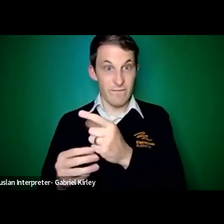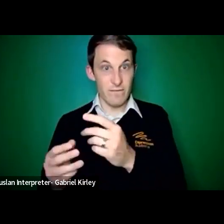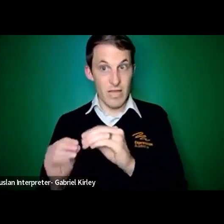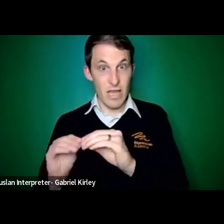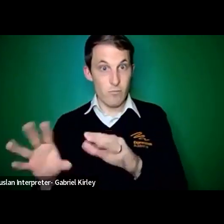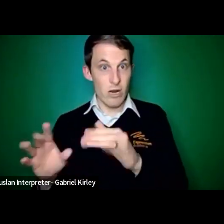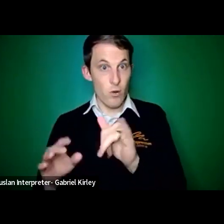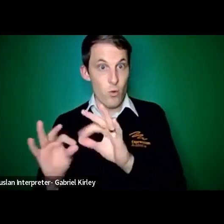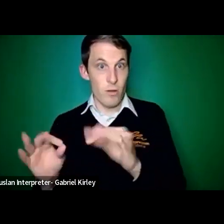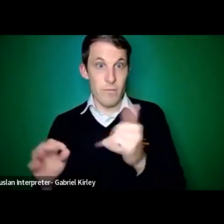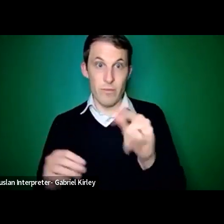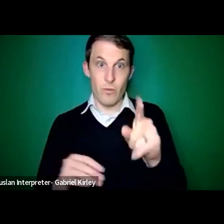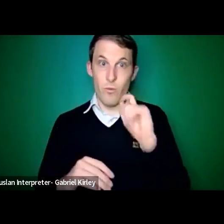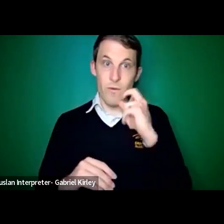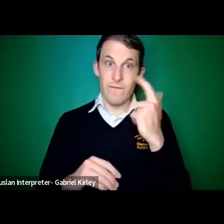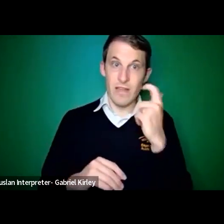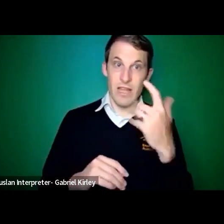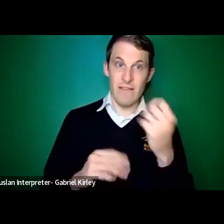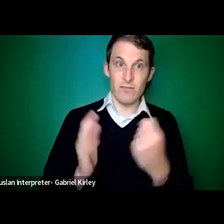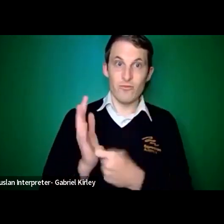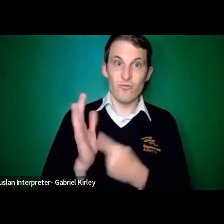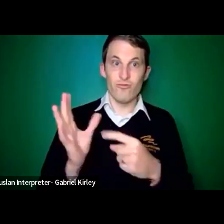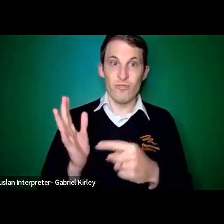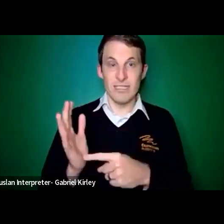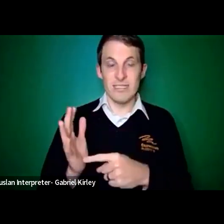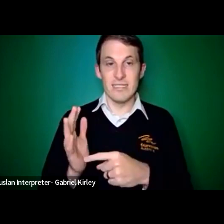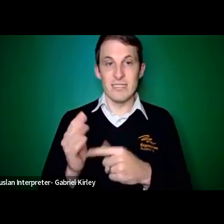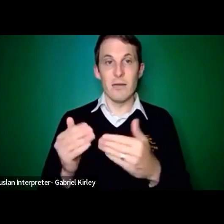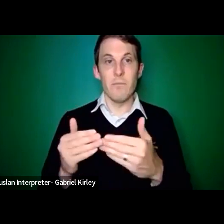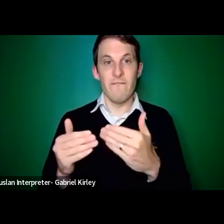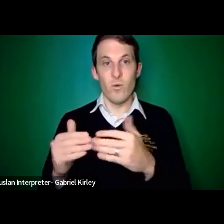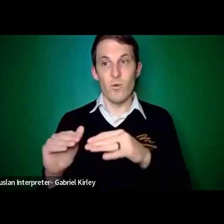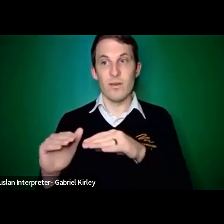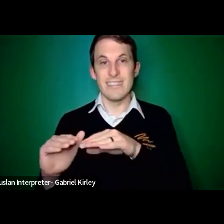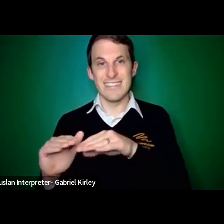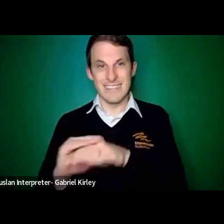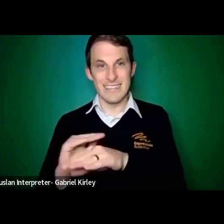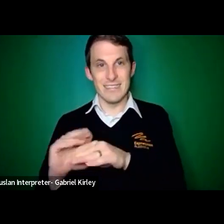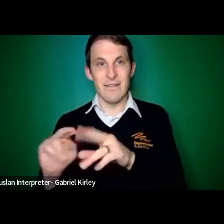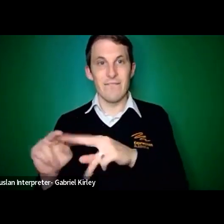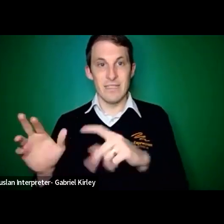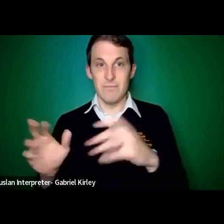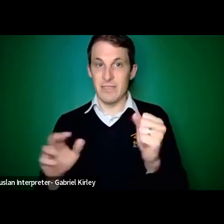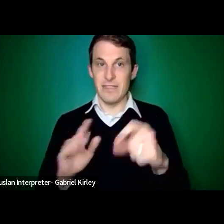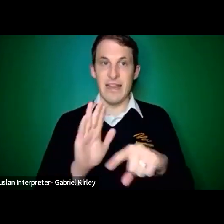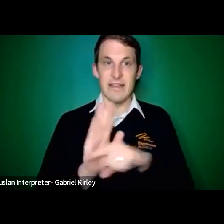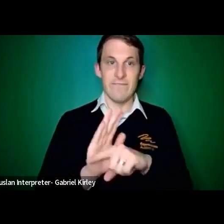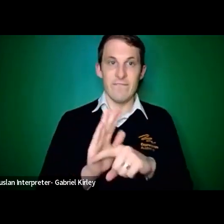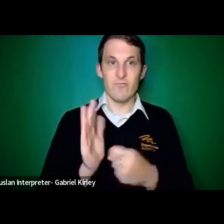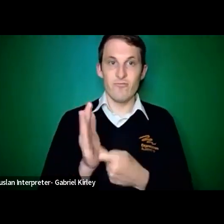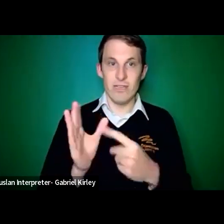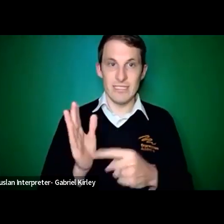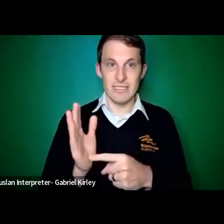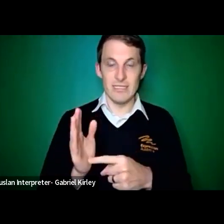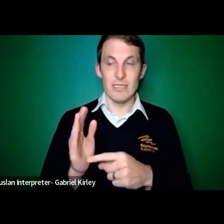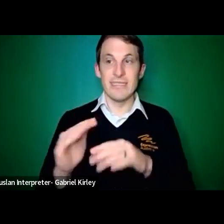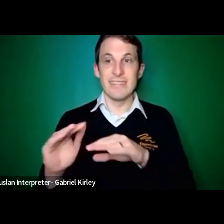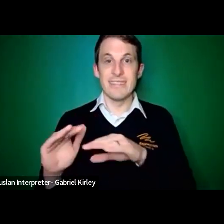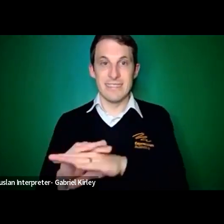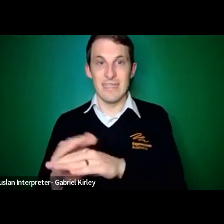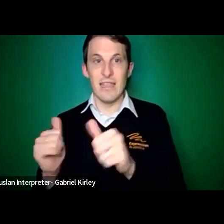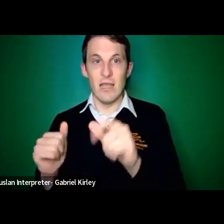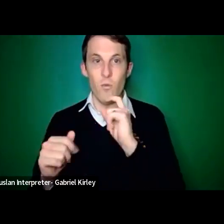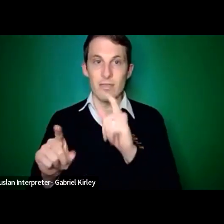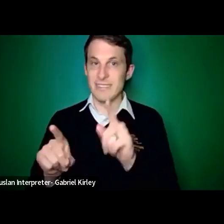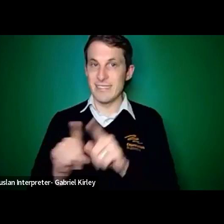that you may find you have to do a RAT before you actually can go into the facility and have a negative one. And you'll almost certainly be asked to wear a